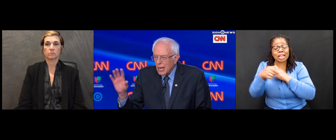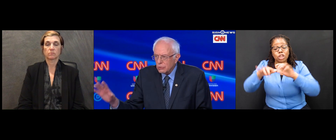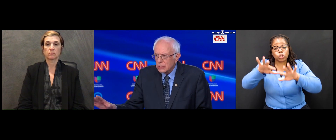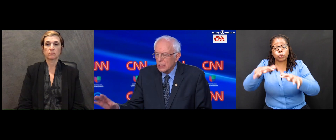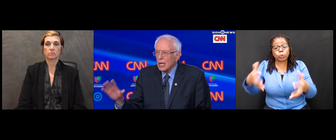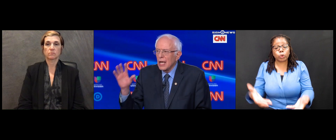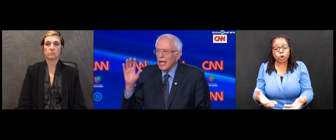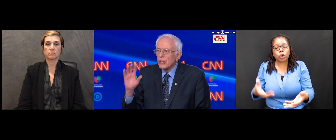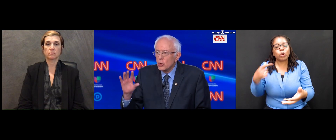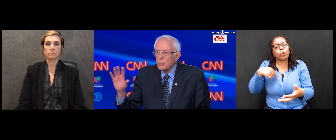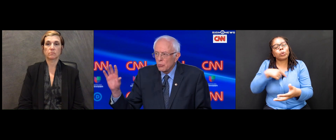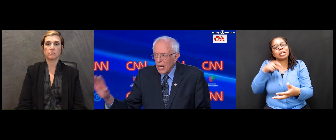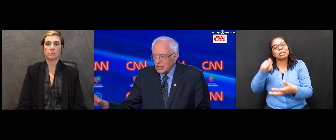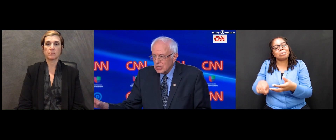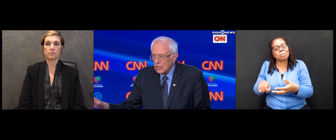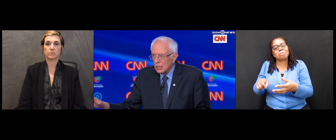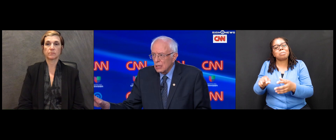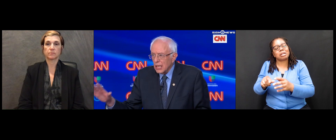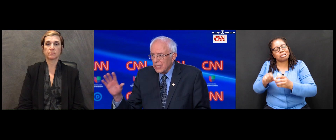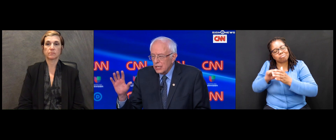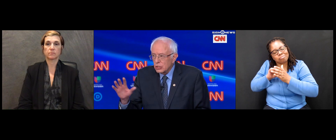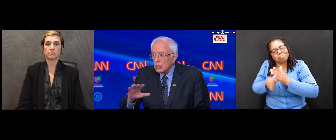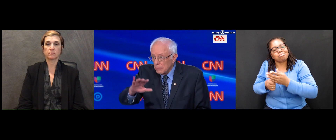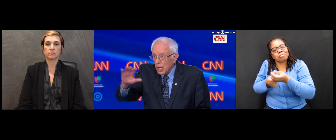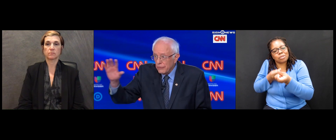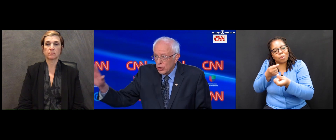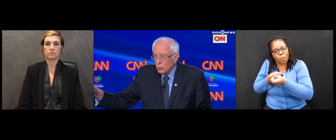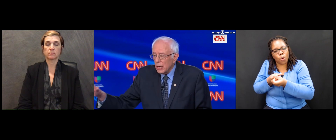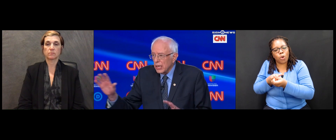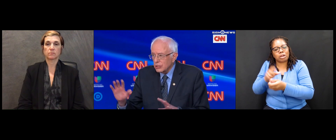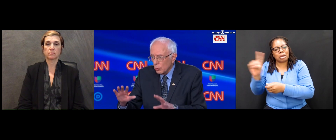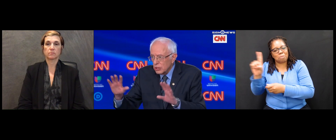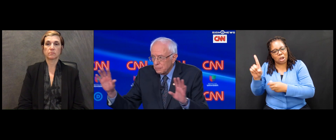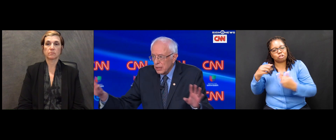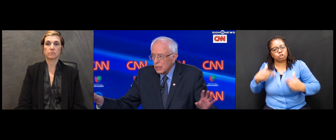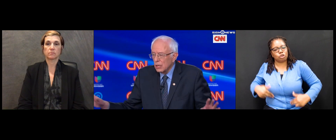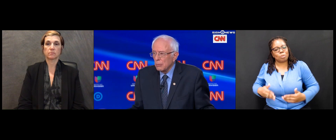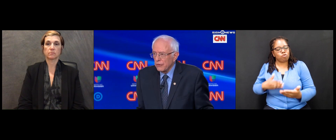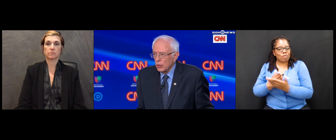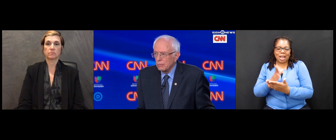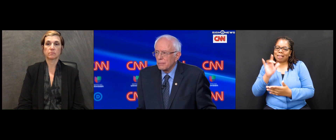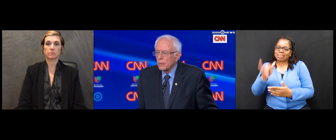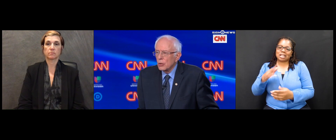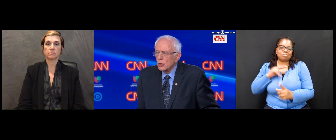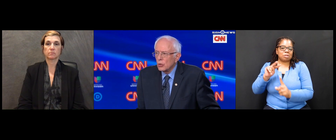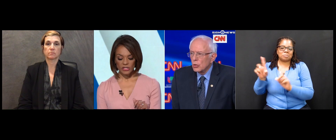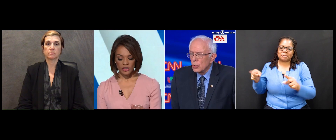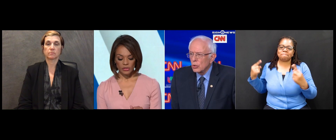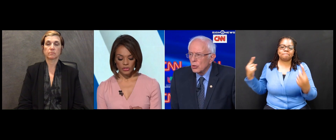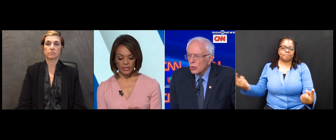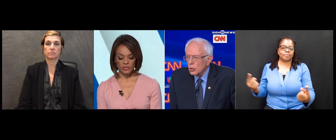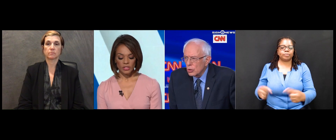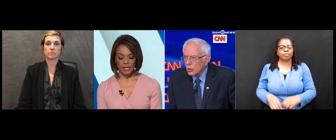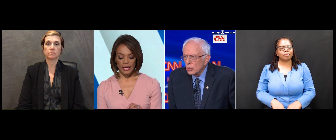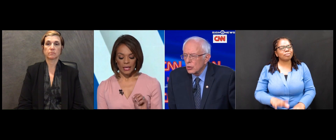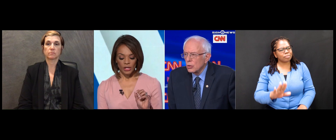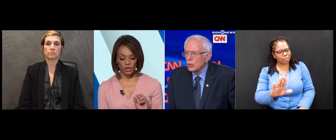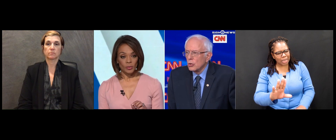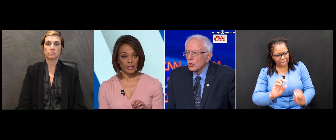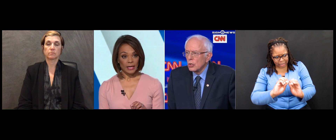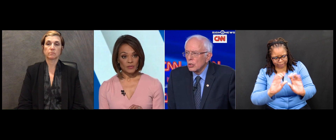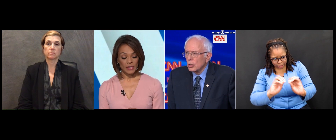toward democracy and human rights. That is my view and has always been my view. To be clear, Senator Sanders,